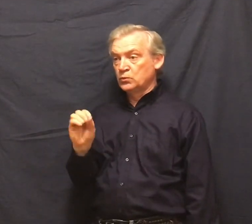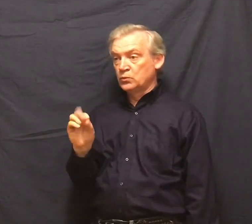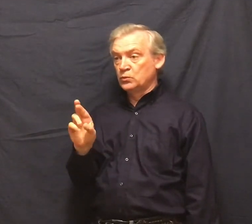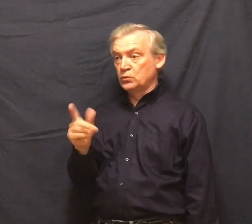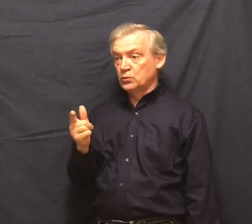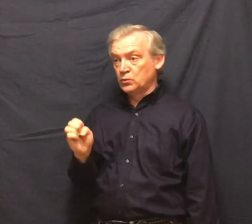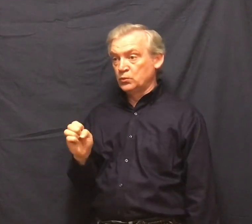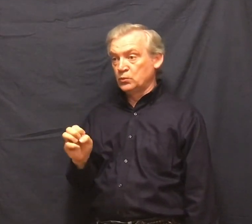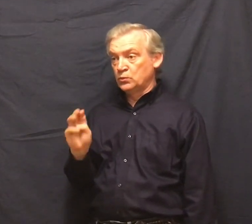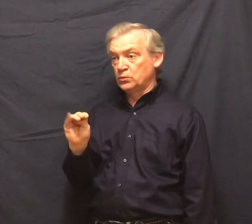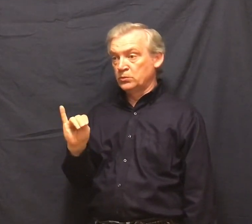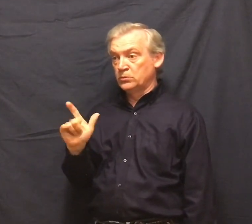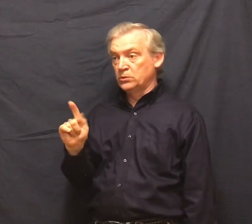"And what's yours?"